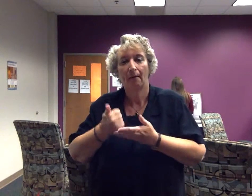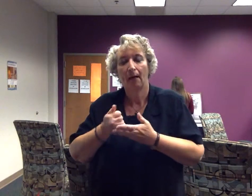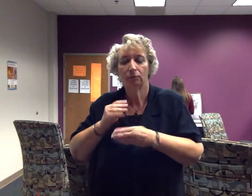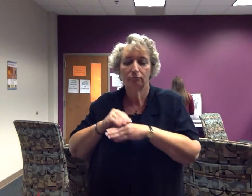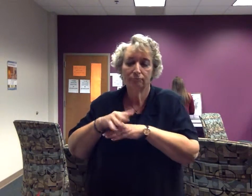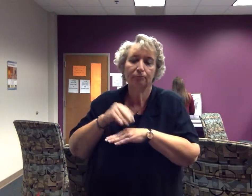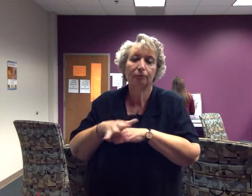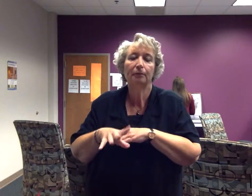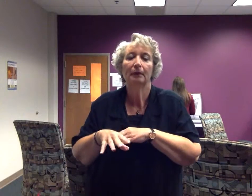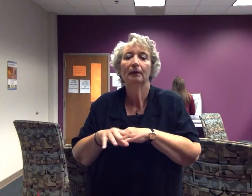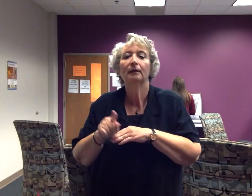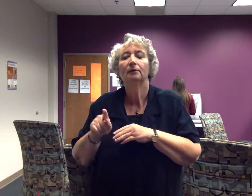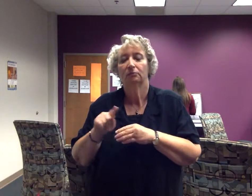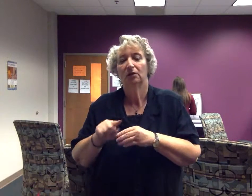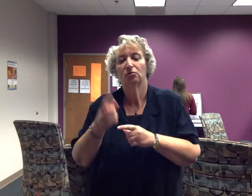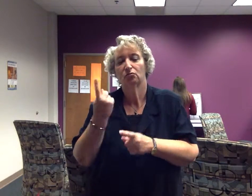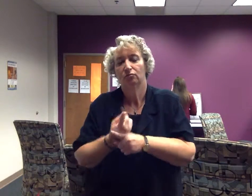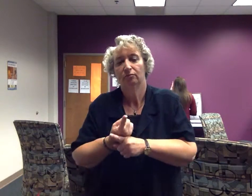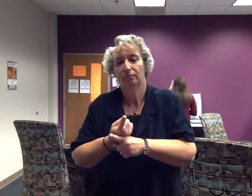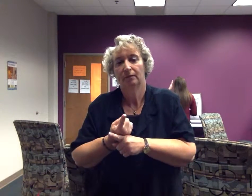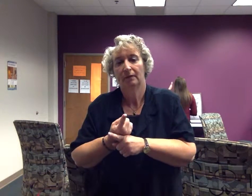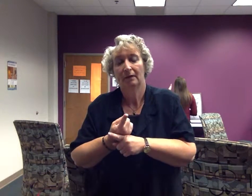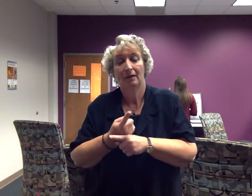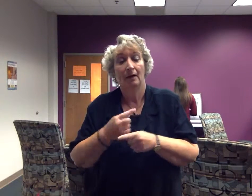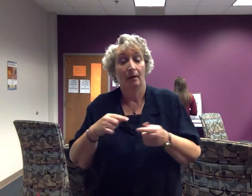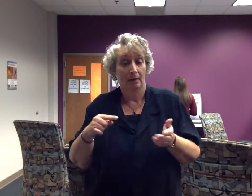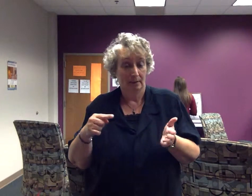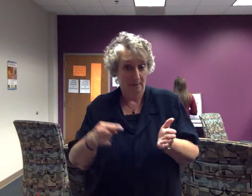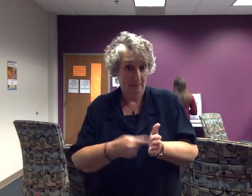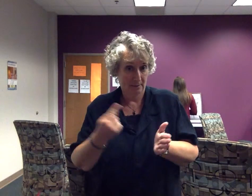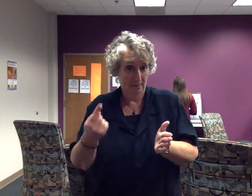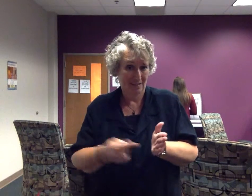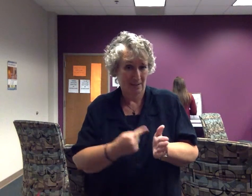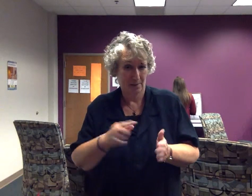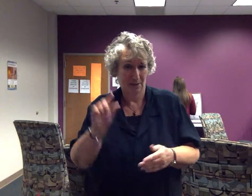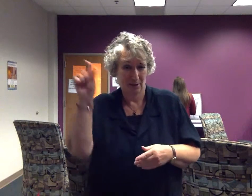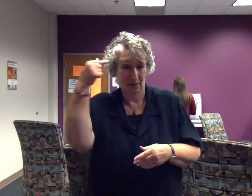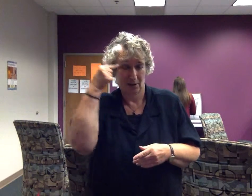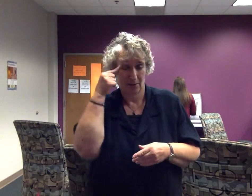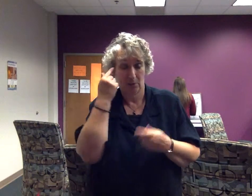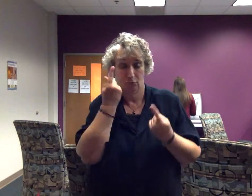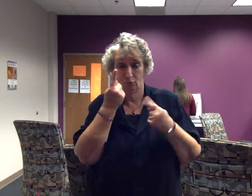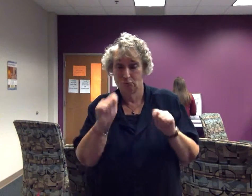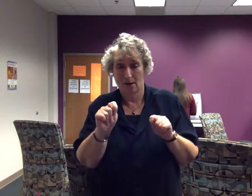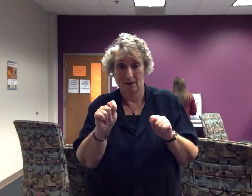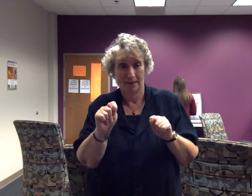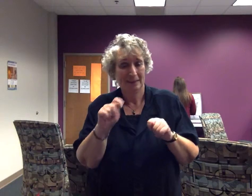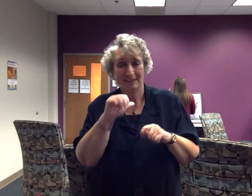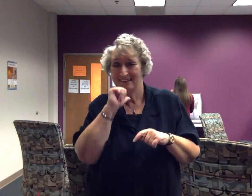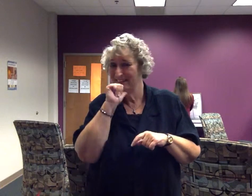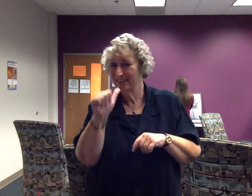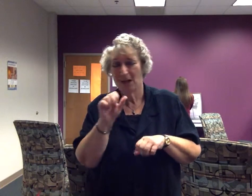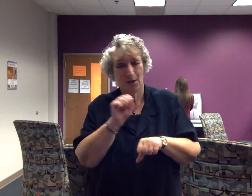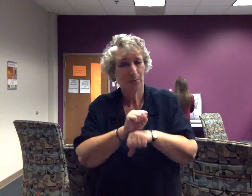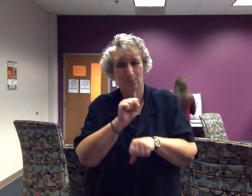out to be correct. And sometimes we try to do things in government that don't work out so well. For example, we're going to talk about something that later on in the course called